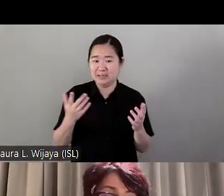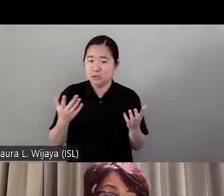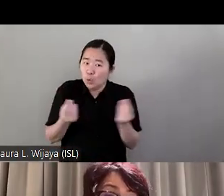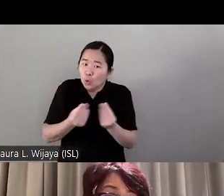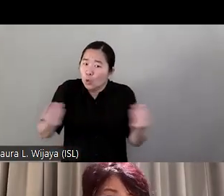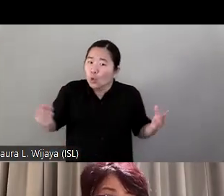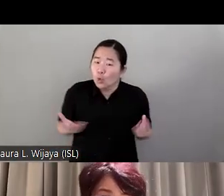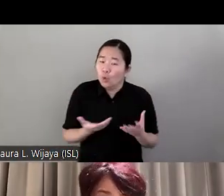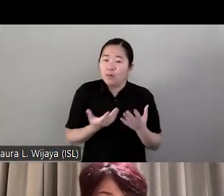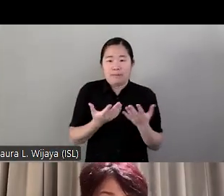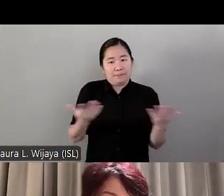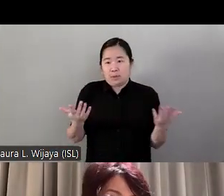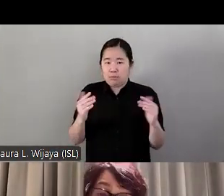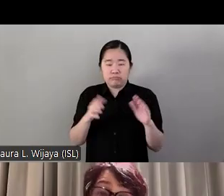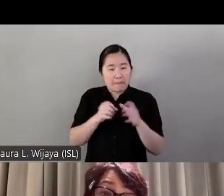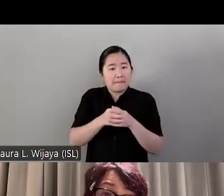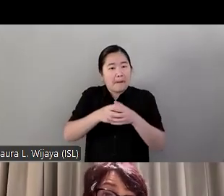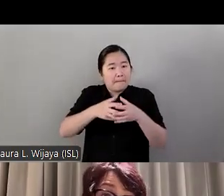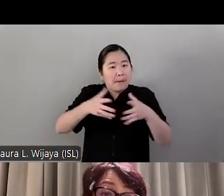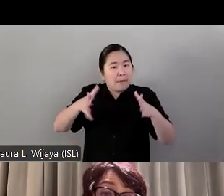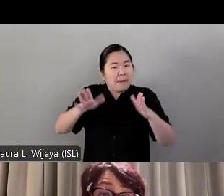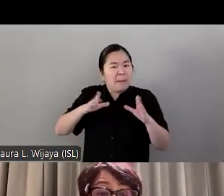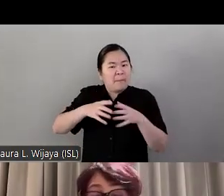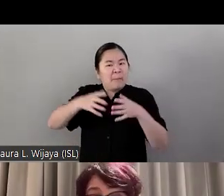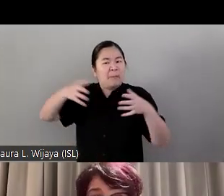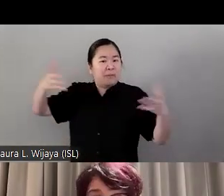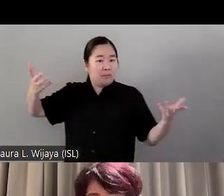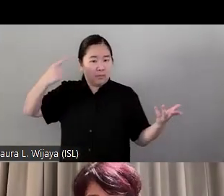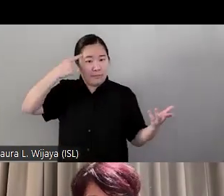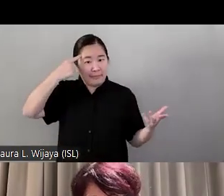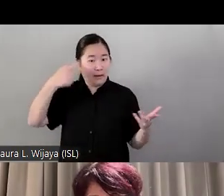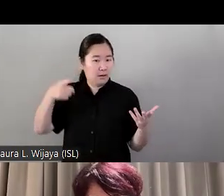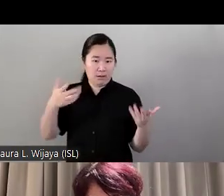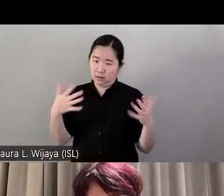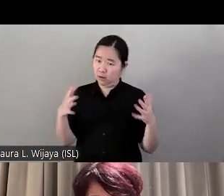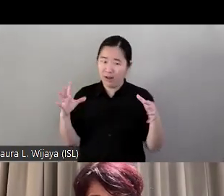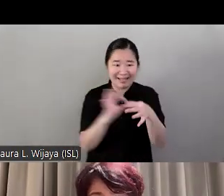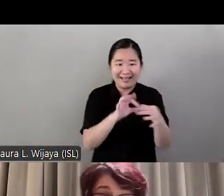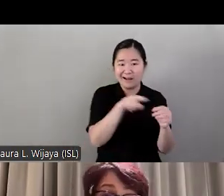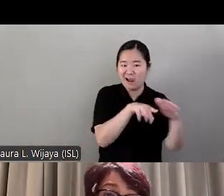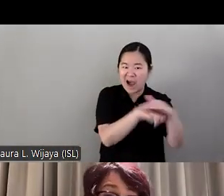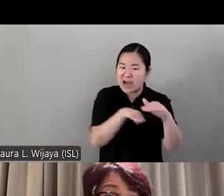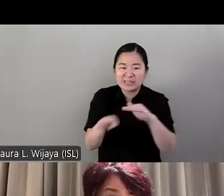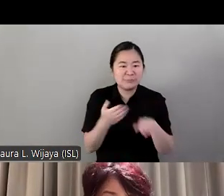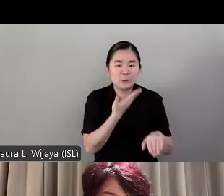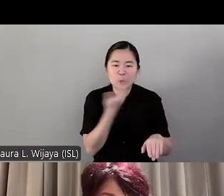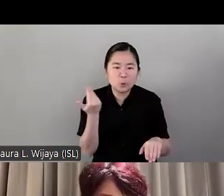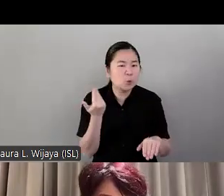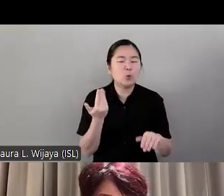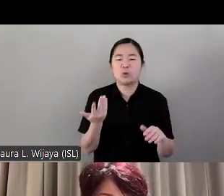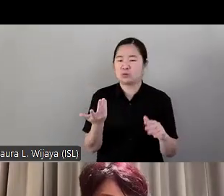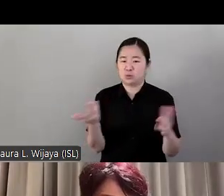experienced? And there's a lot to learn from. So it's really important to include the experience of women and girls with disabilities in your